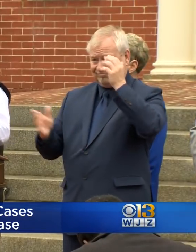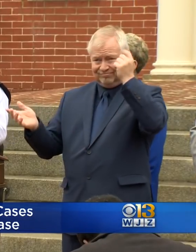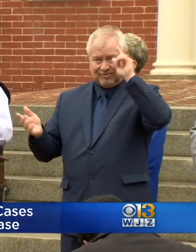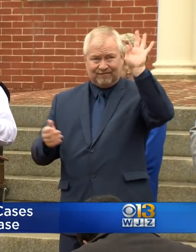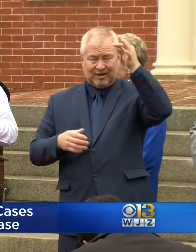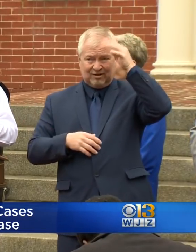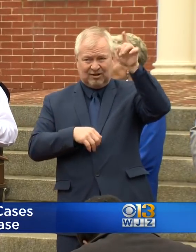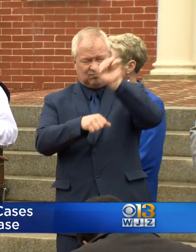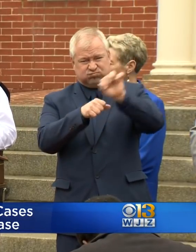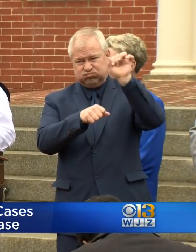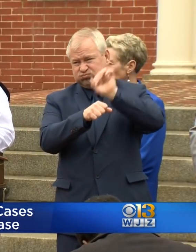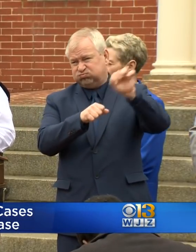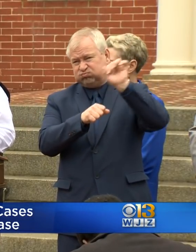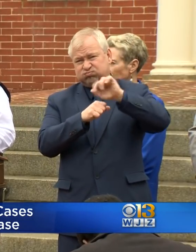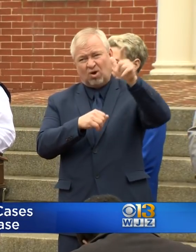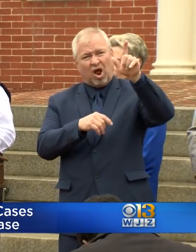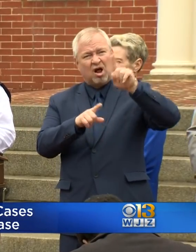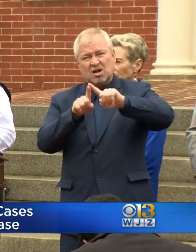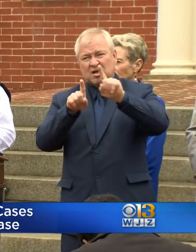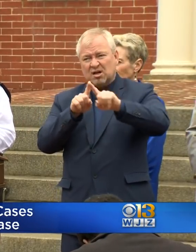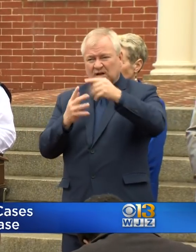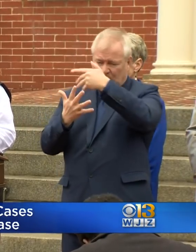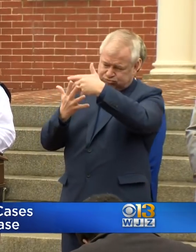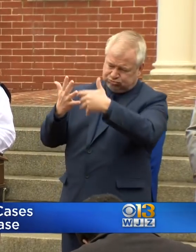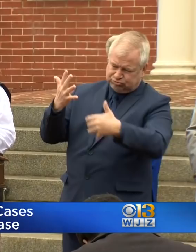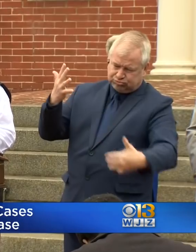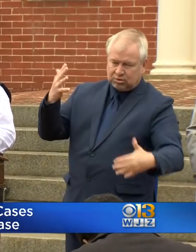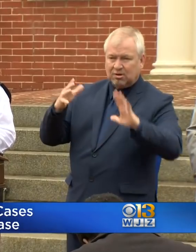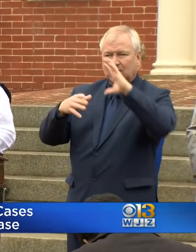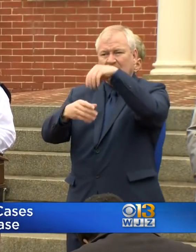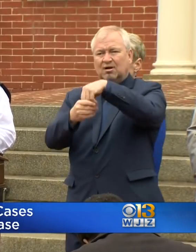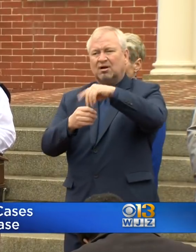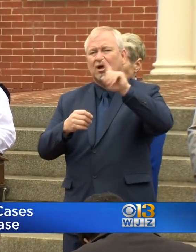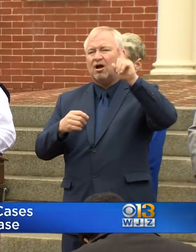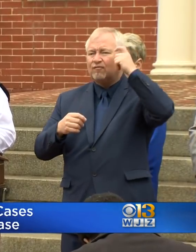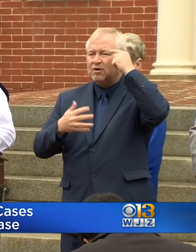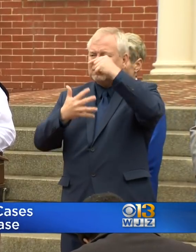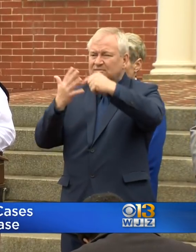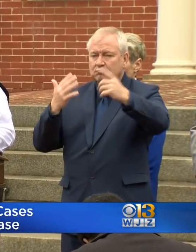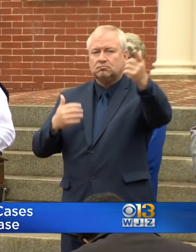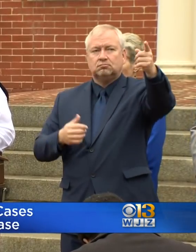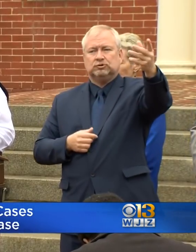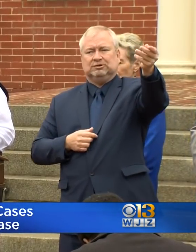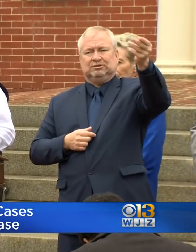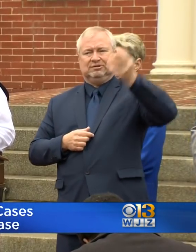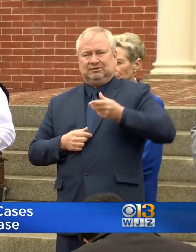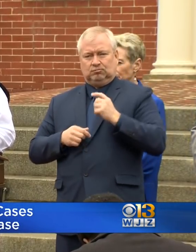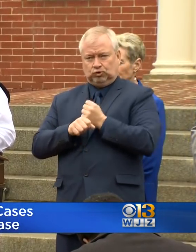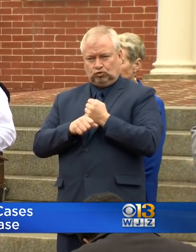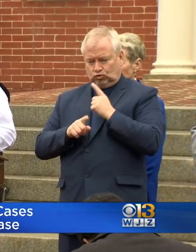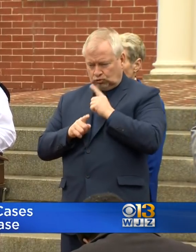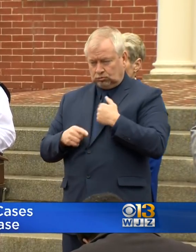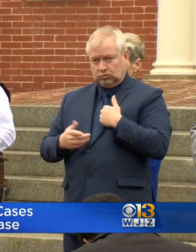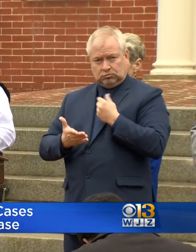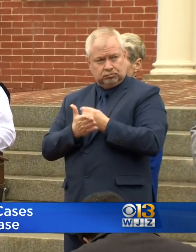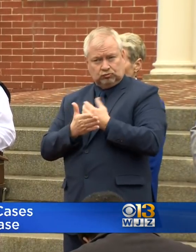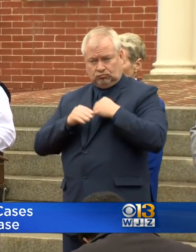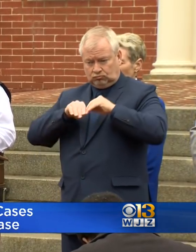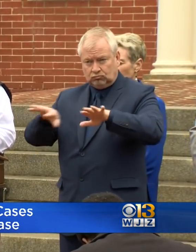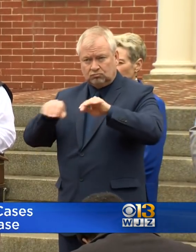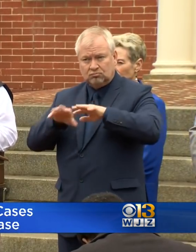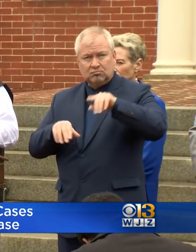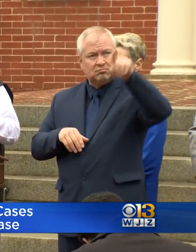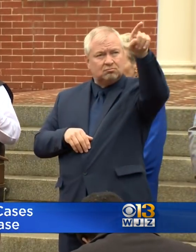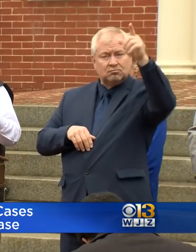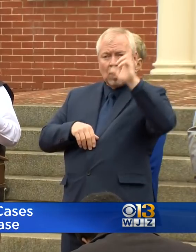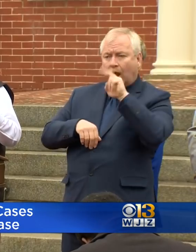working, all of the branches of government are working together. Some of the actions they took to get money out to the people that need it, to get unemployment benefits